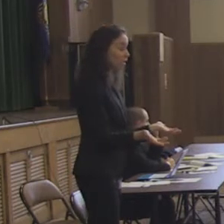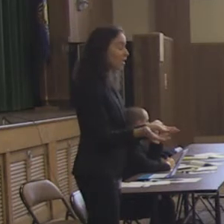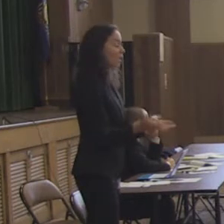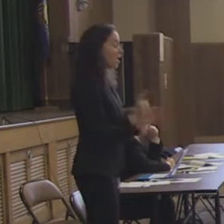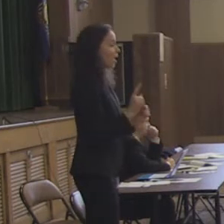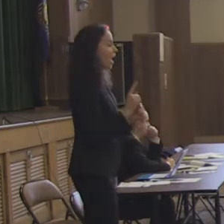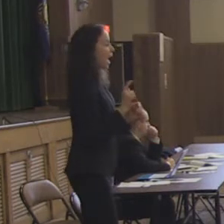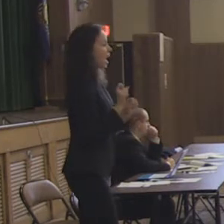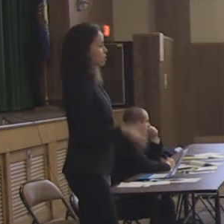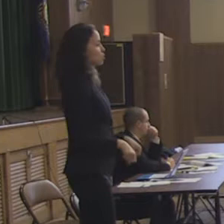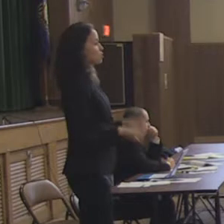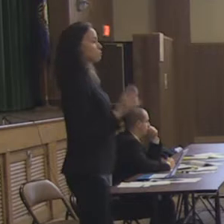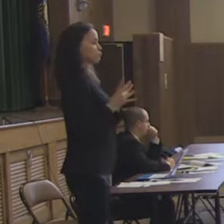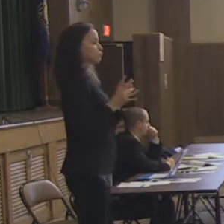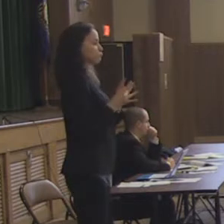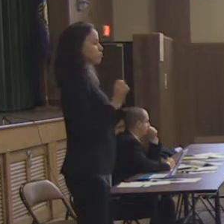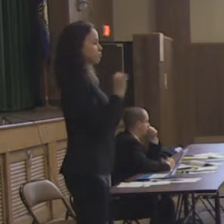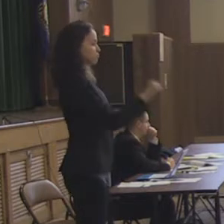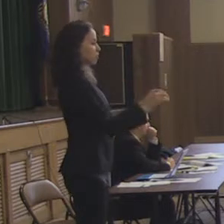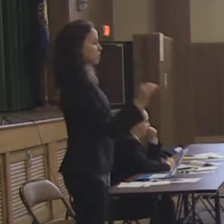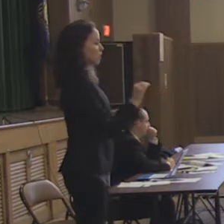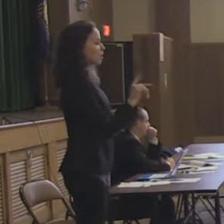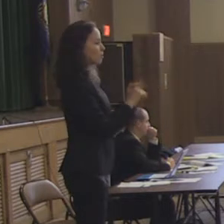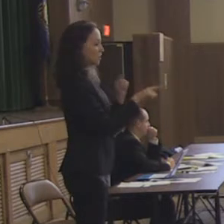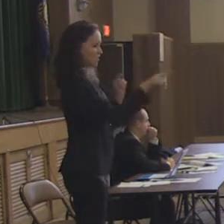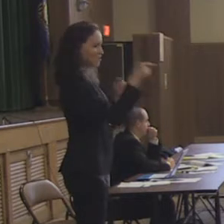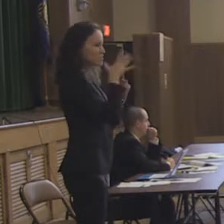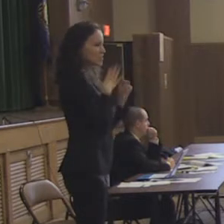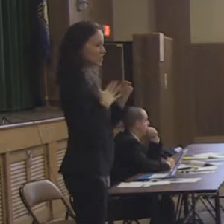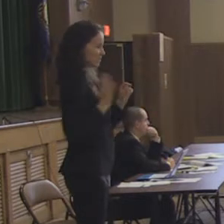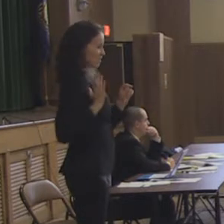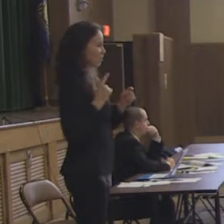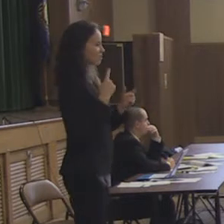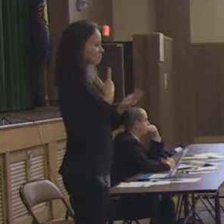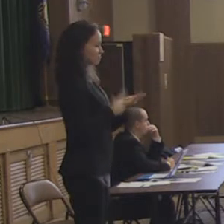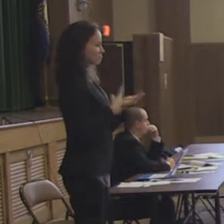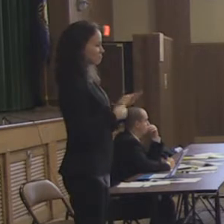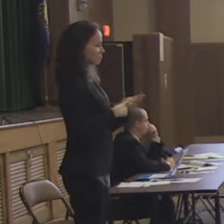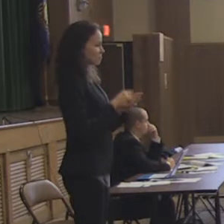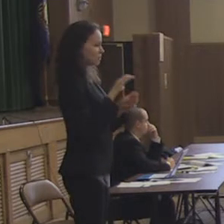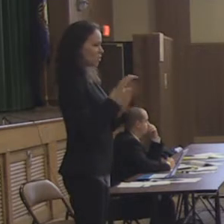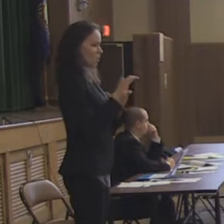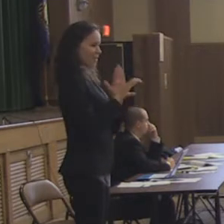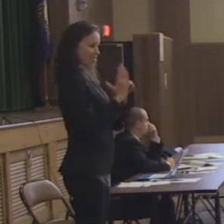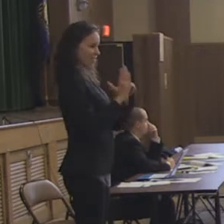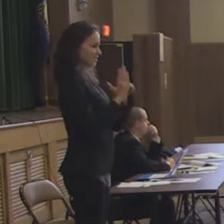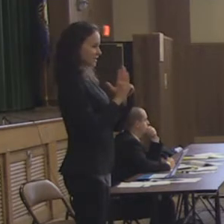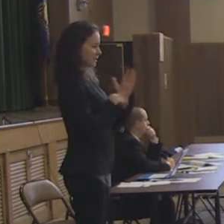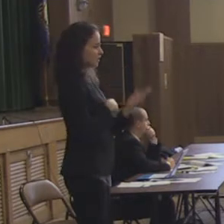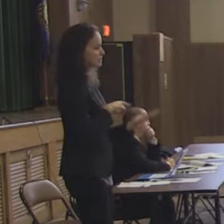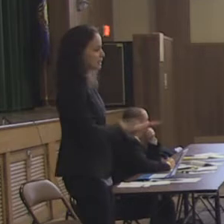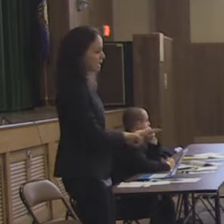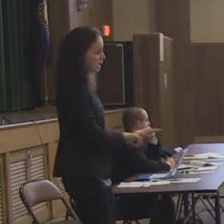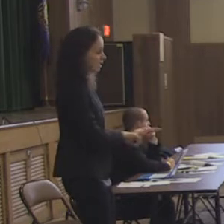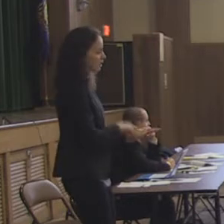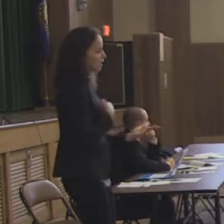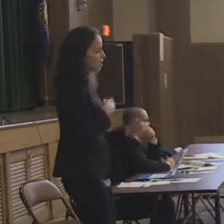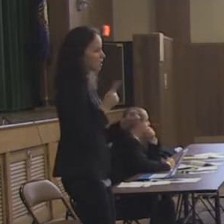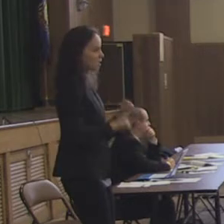same one, but the code of ethics that we spoke about, I also signed it, and I don't want to